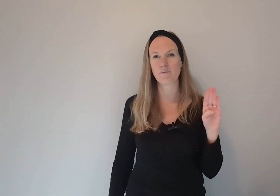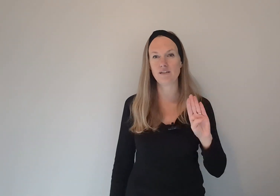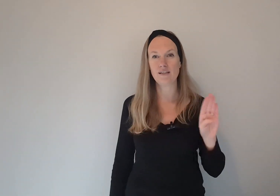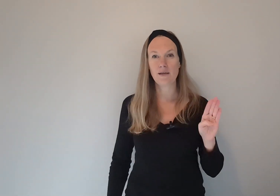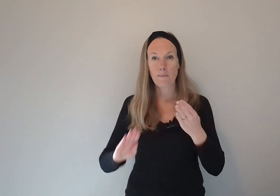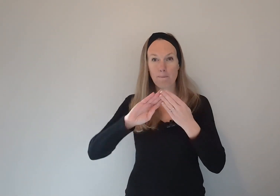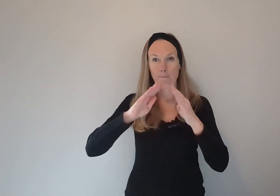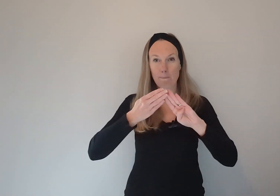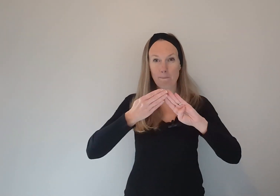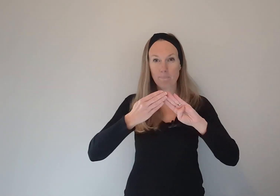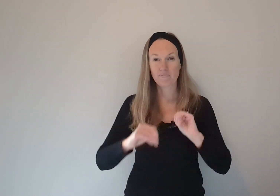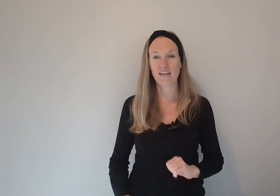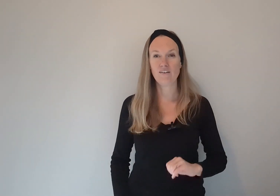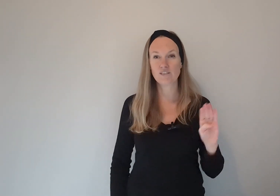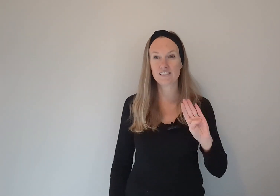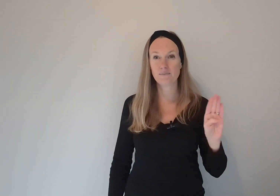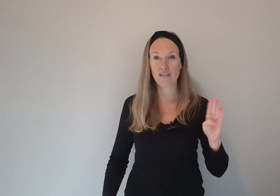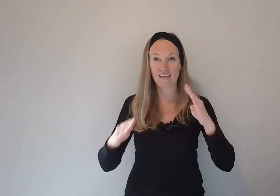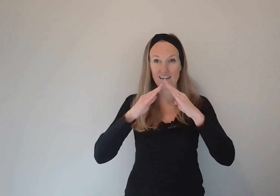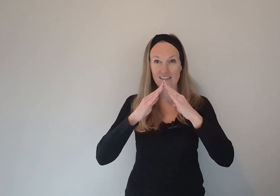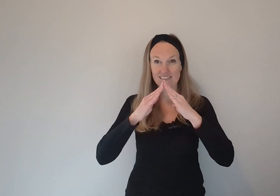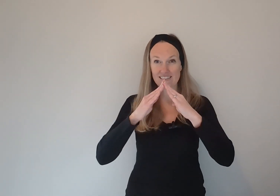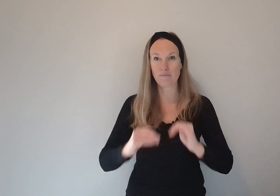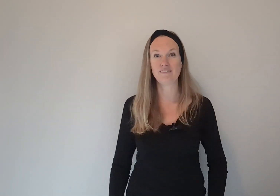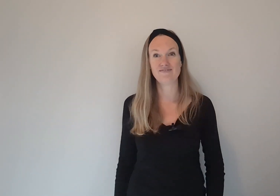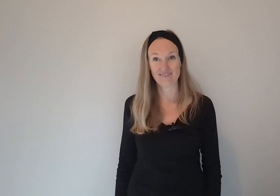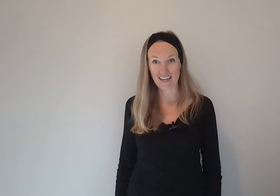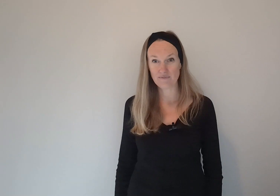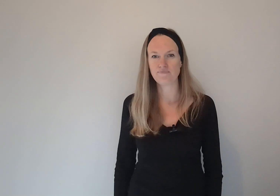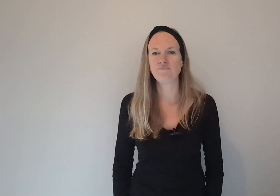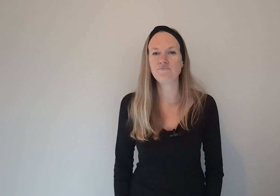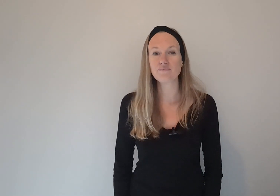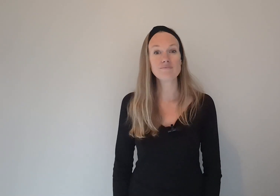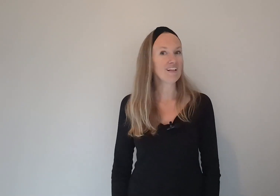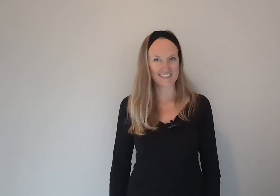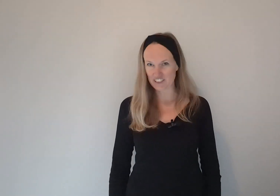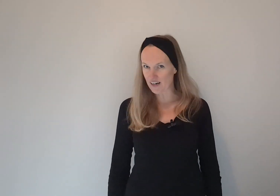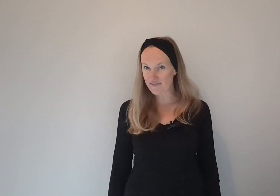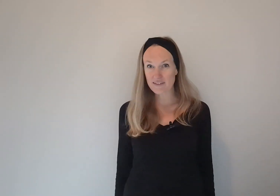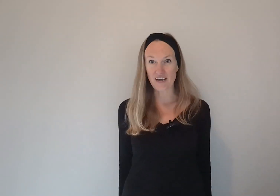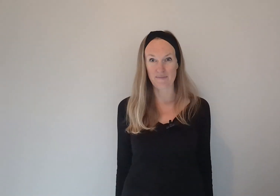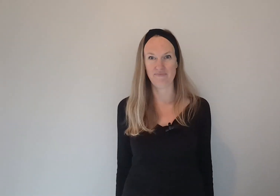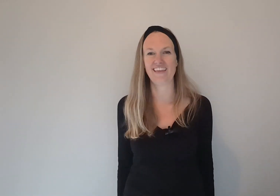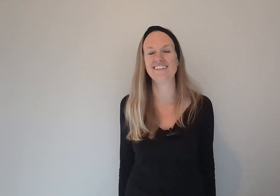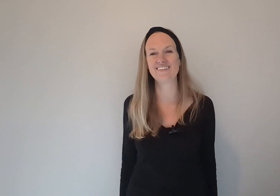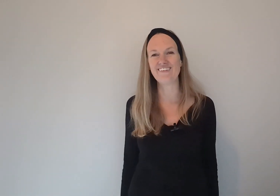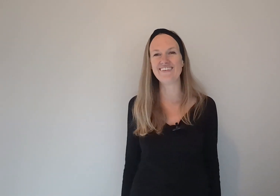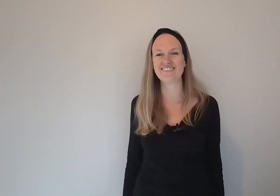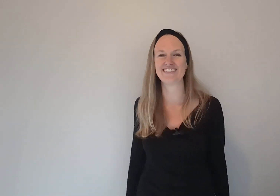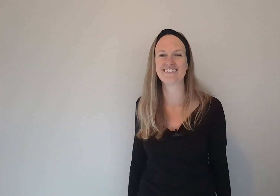stable, okay? Or just B stable, okay? Let's try from the top. That's the whole verse.